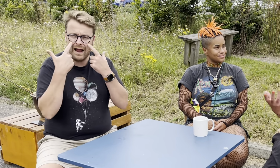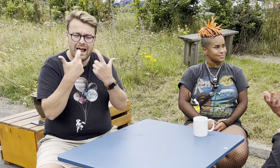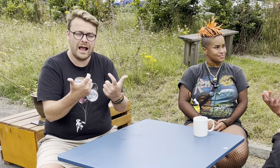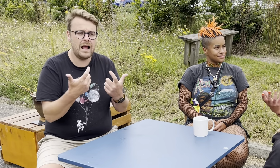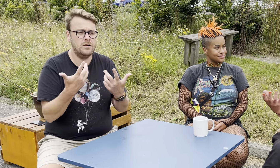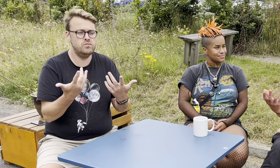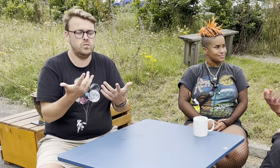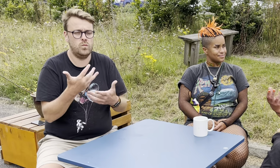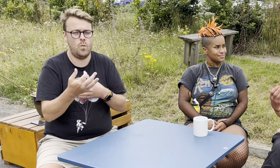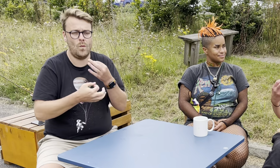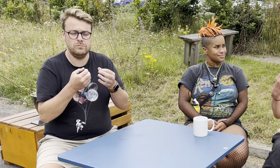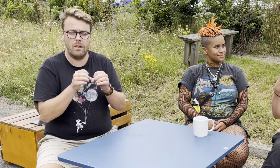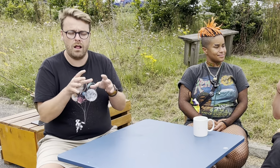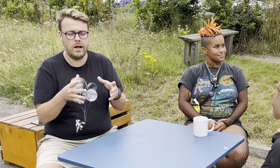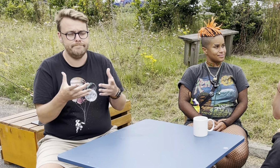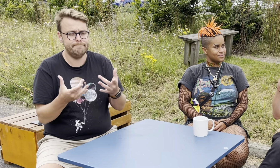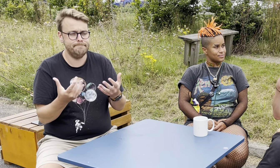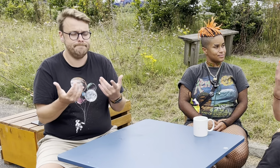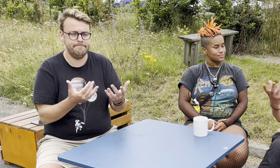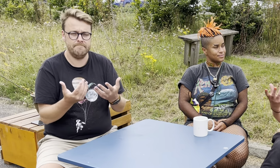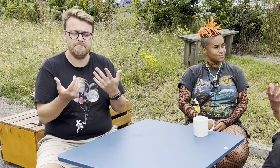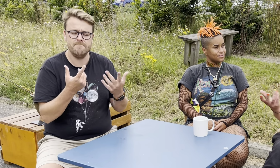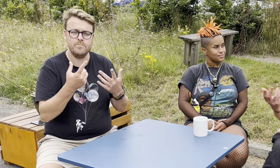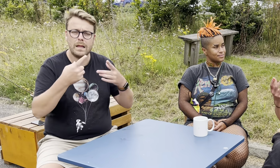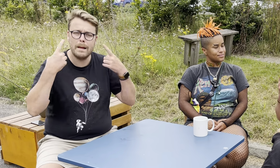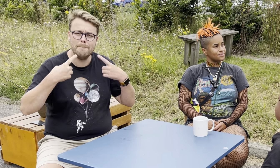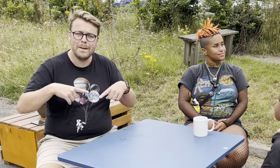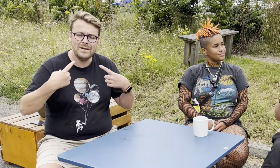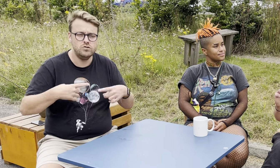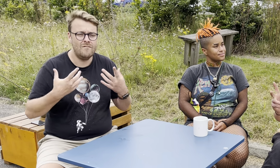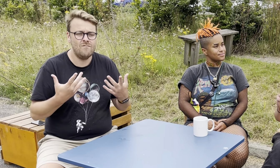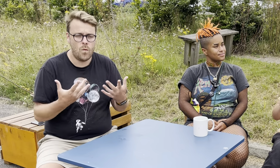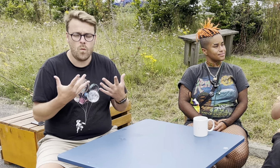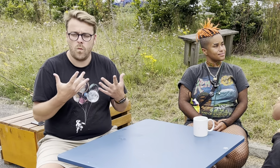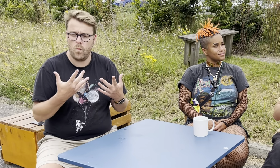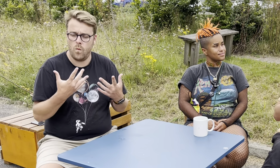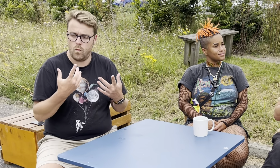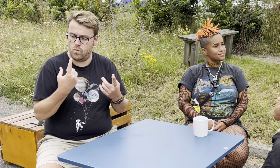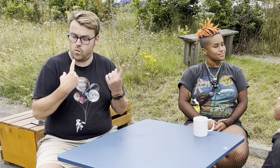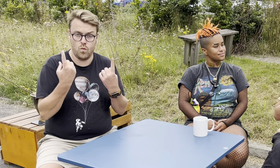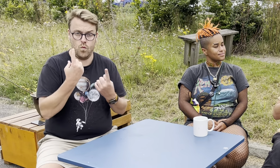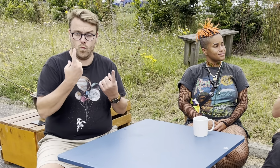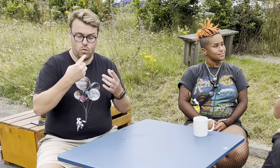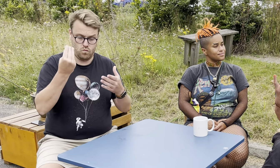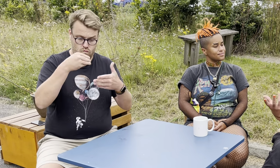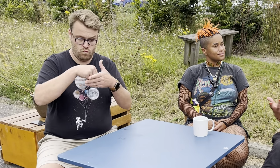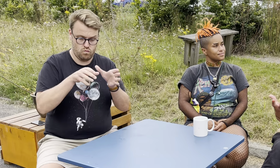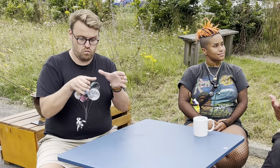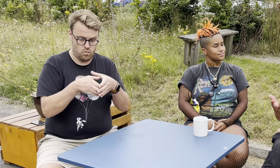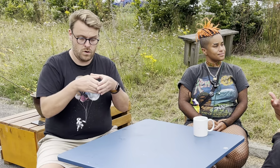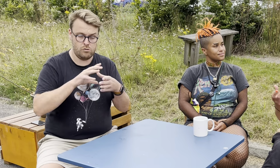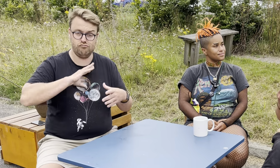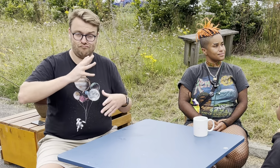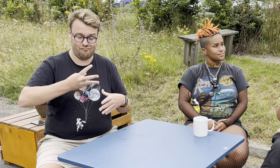like the permission for those of us who are trans to play with gender in a way that